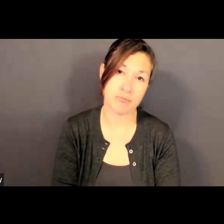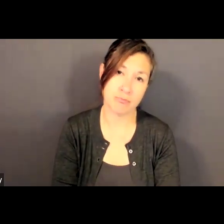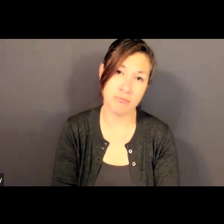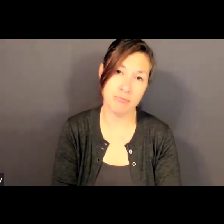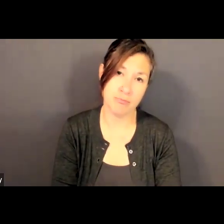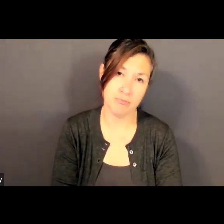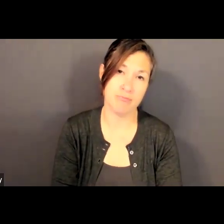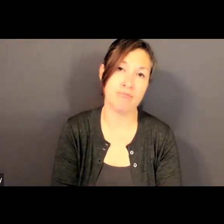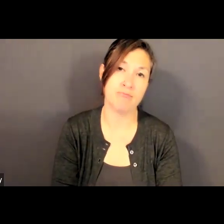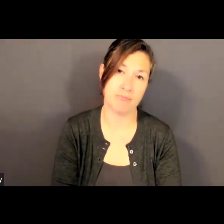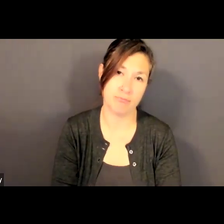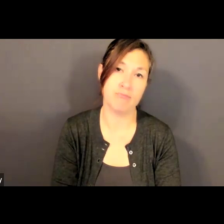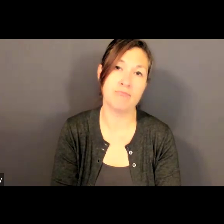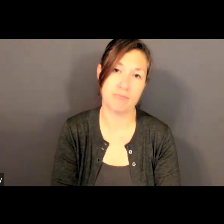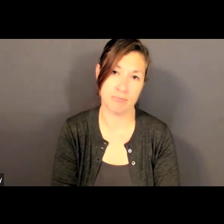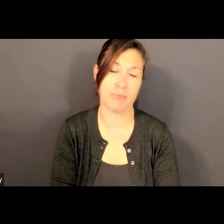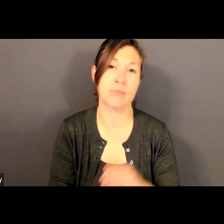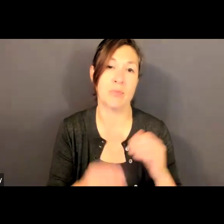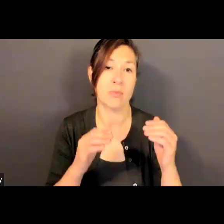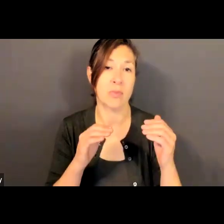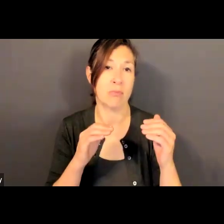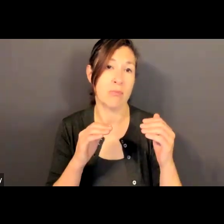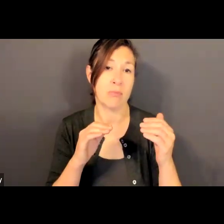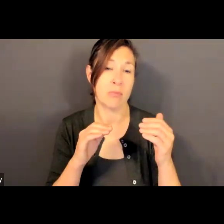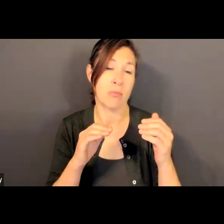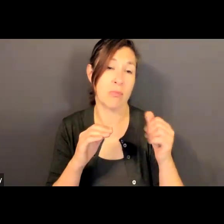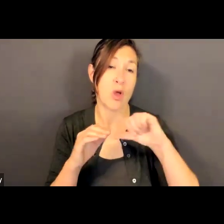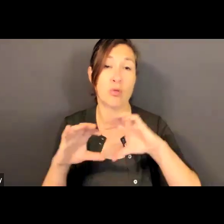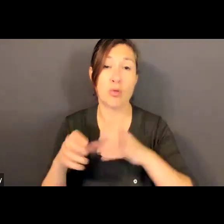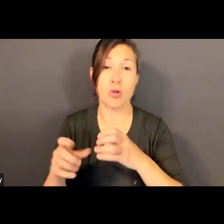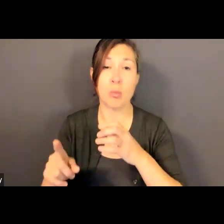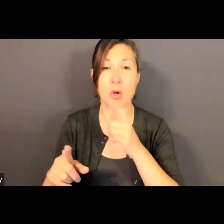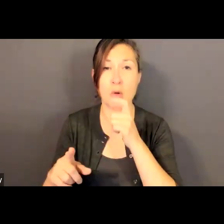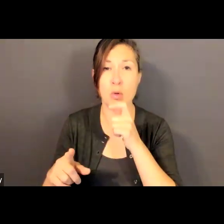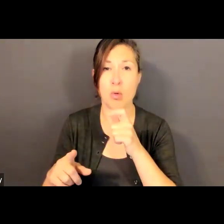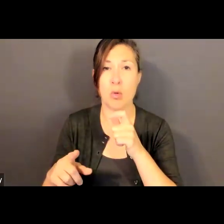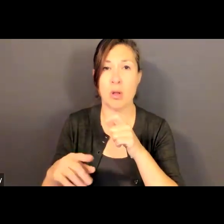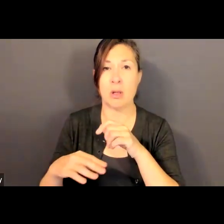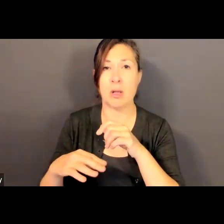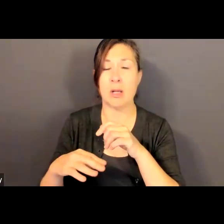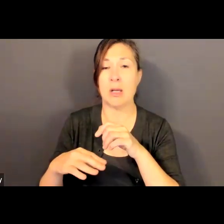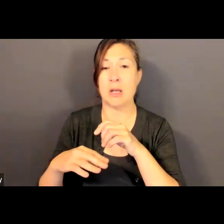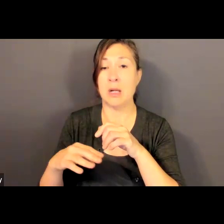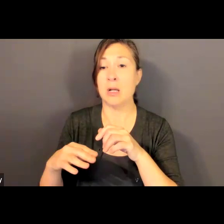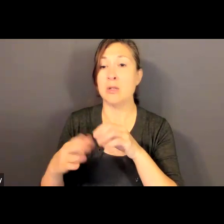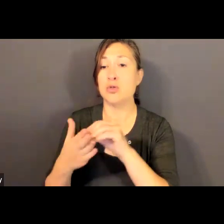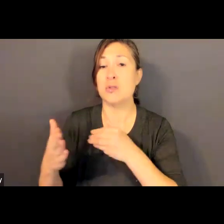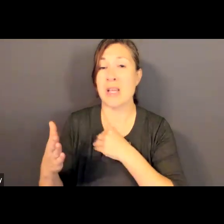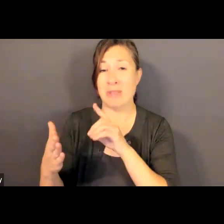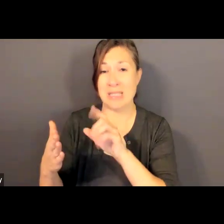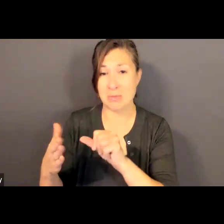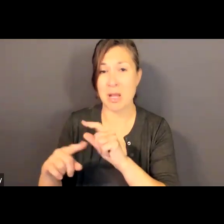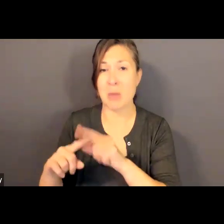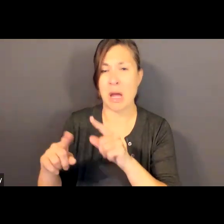con discapacidad también. The other population is the English language students with disabilities as well. Y sé que es